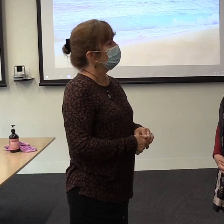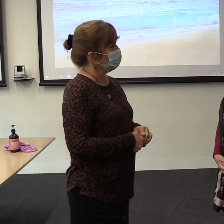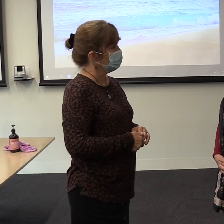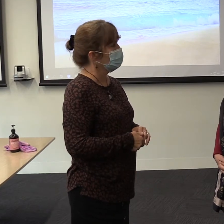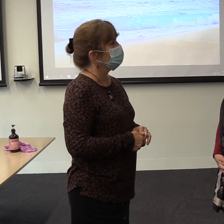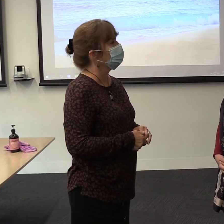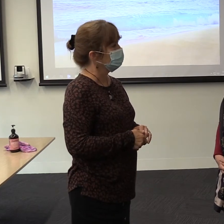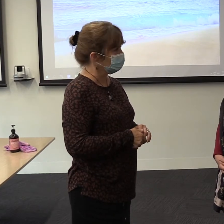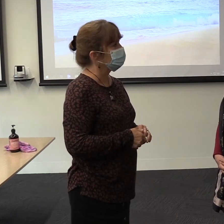Okay.